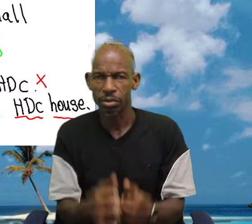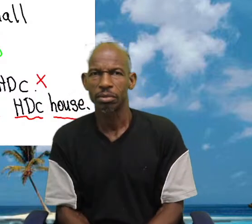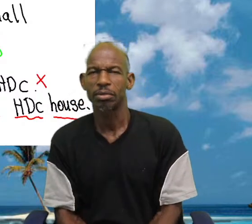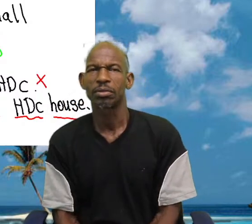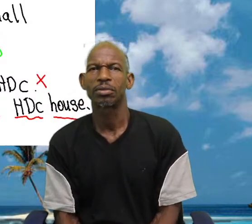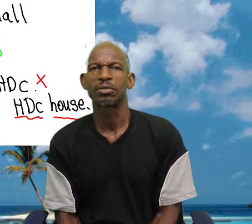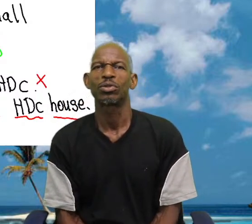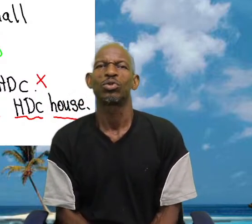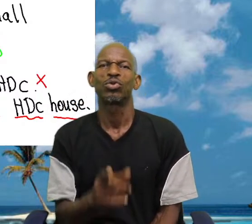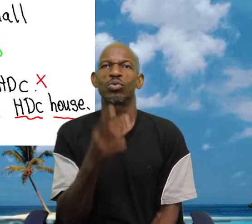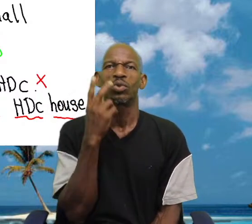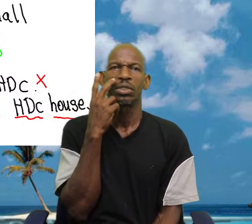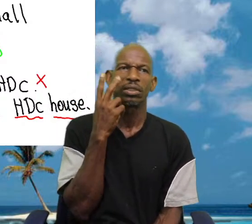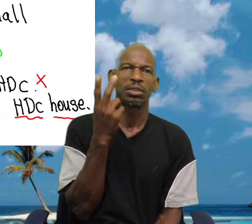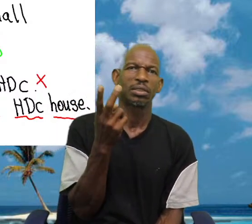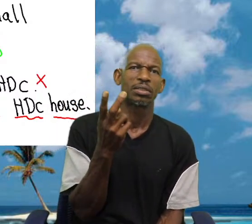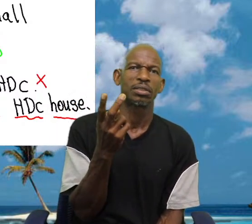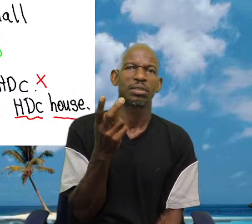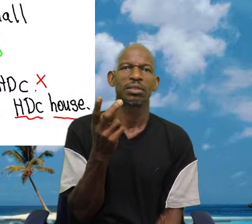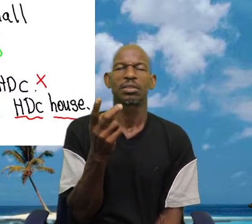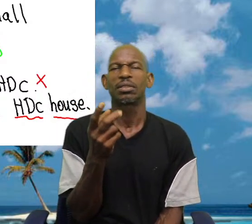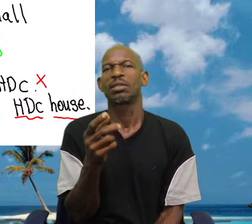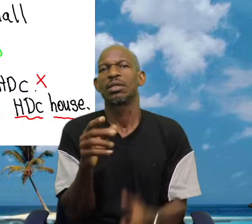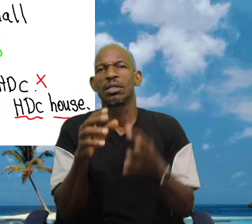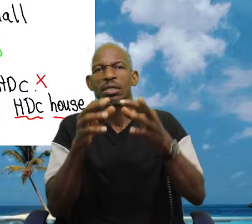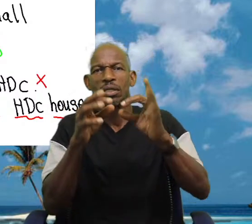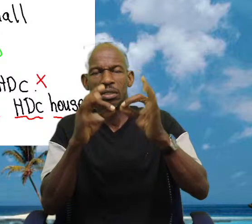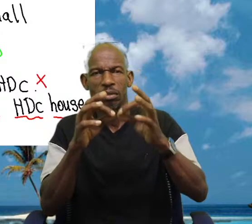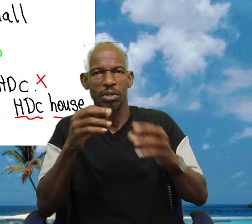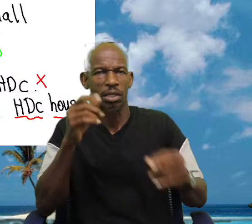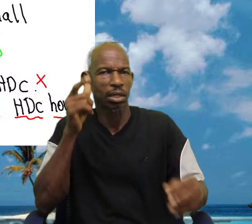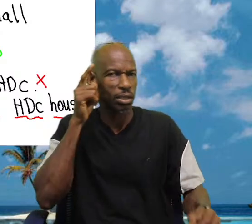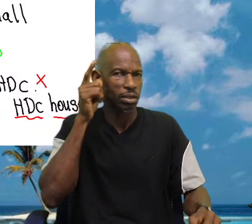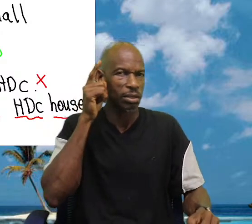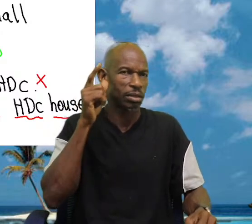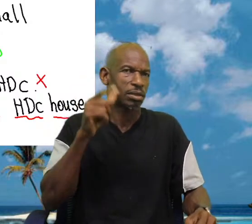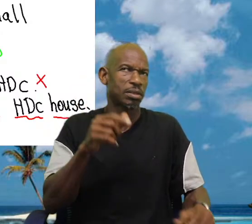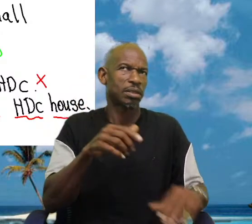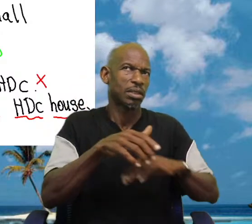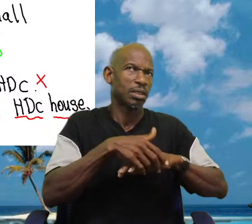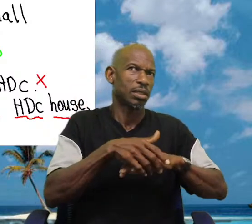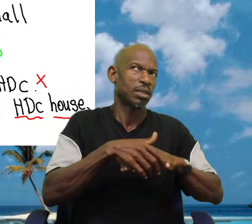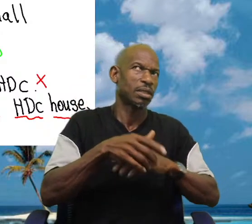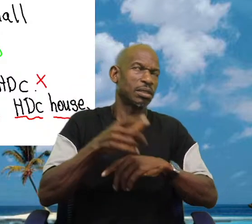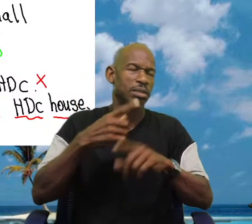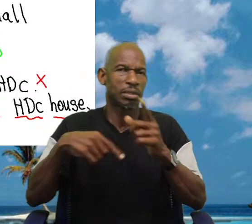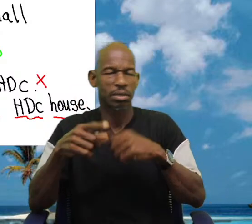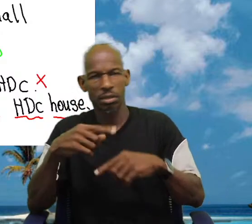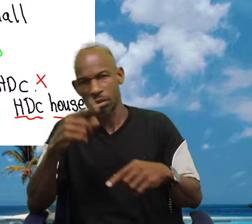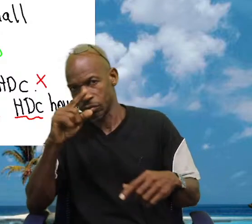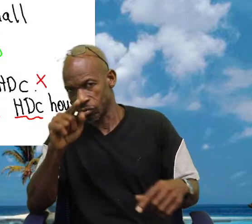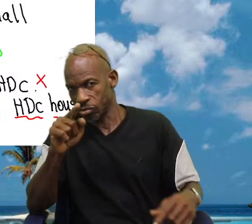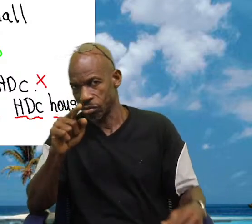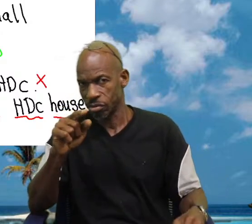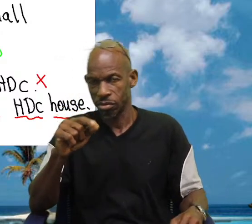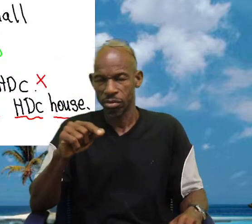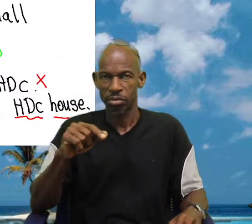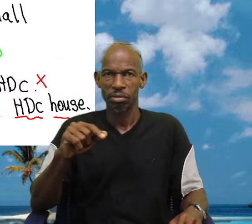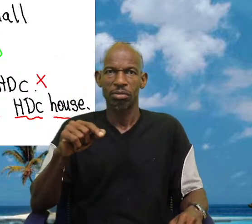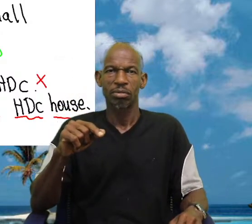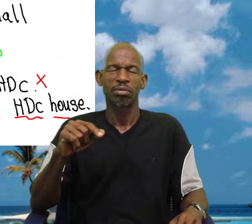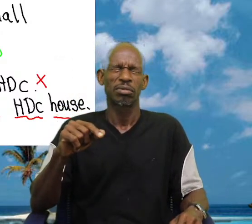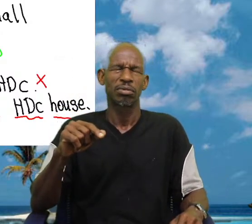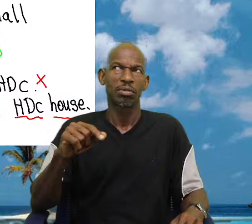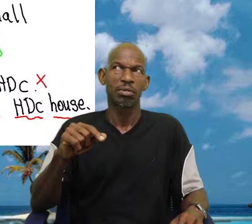will notice that if you see an interpreter listening to English and signing for you,